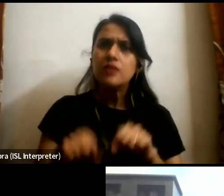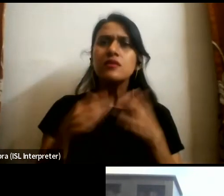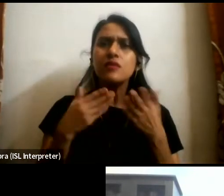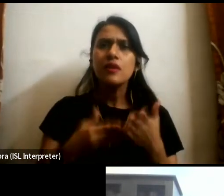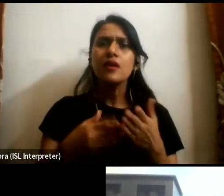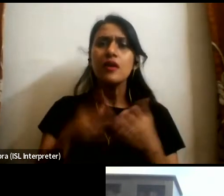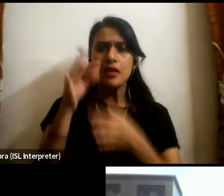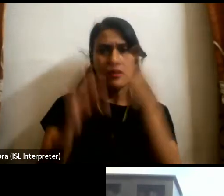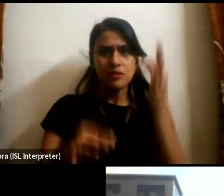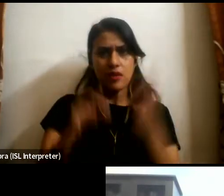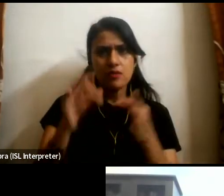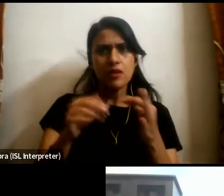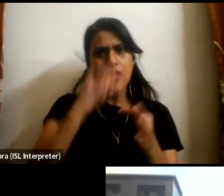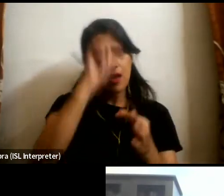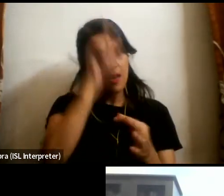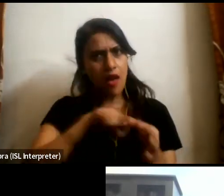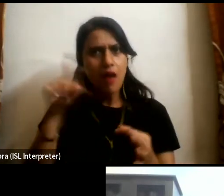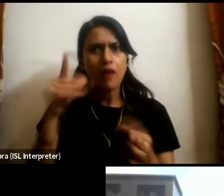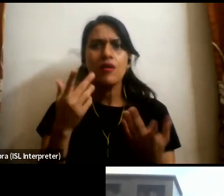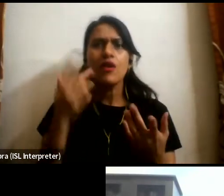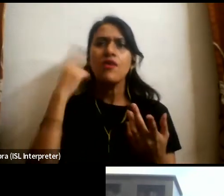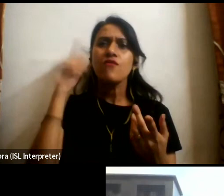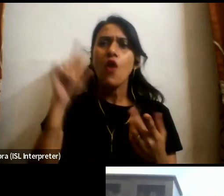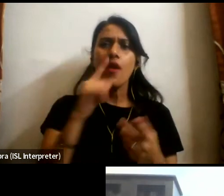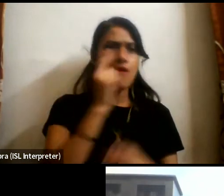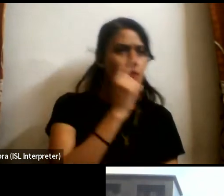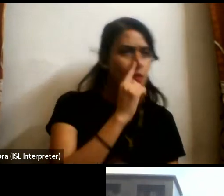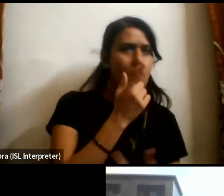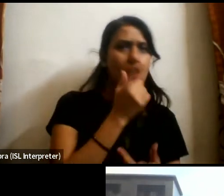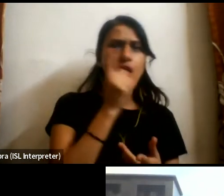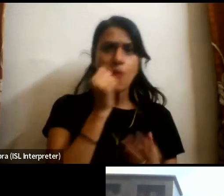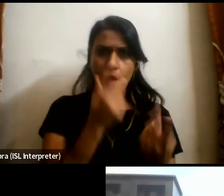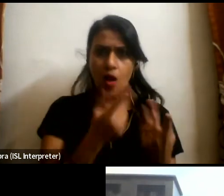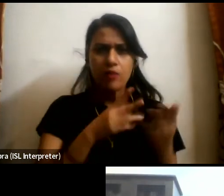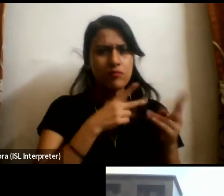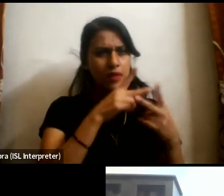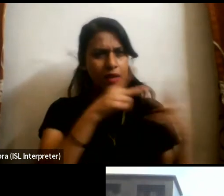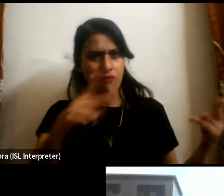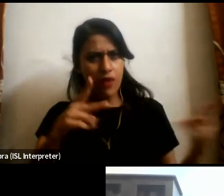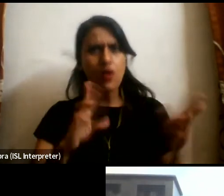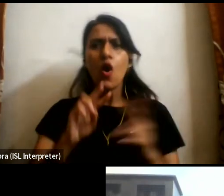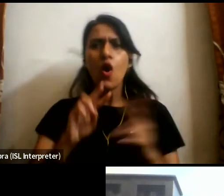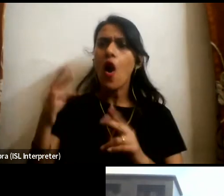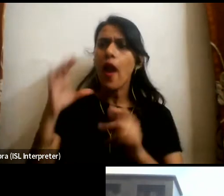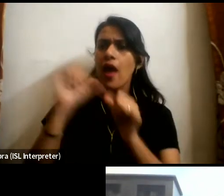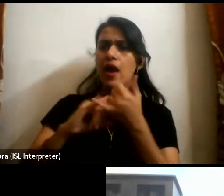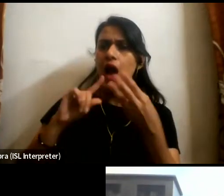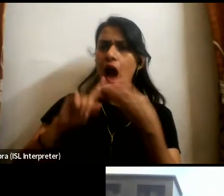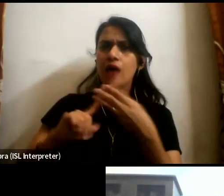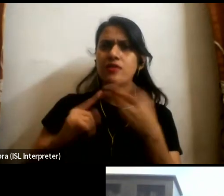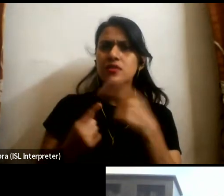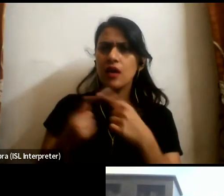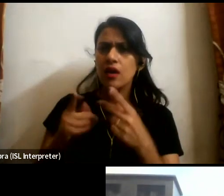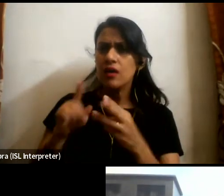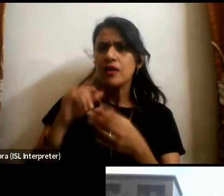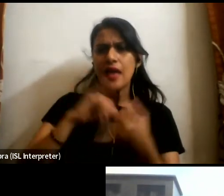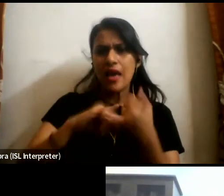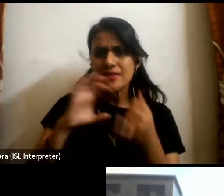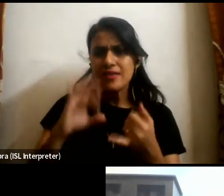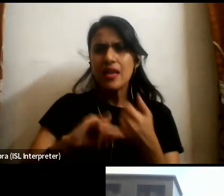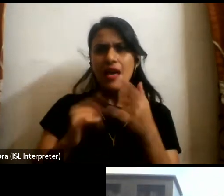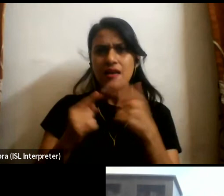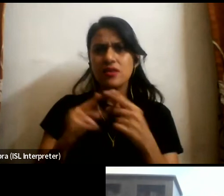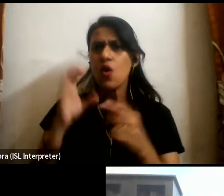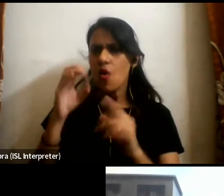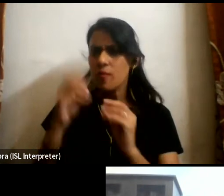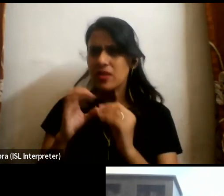the country on gender and on caste. But in the higher judiciary, we find that the higher judiciary, in fact, you would